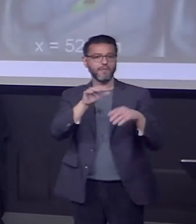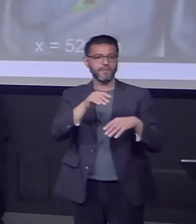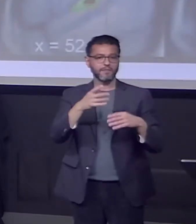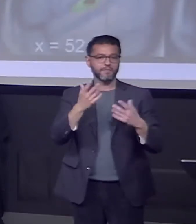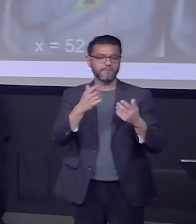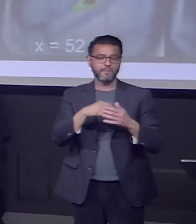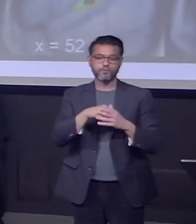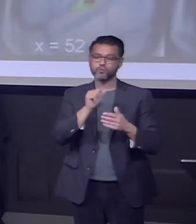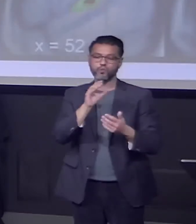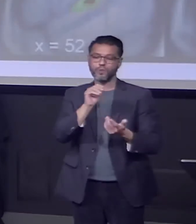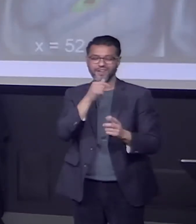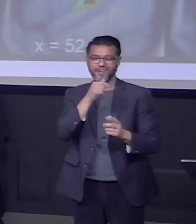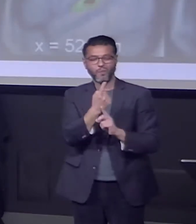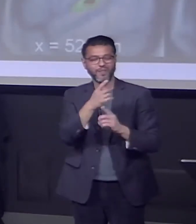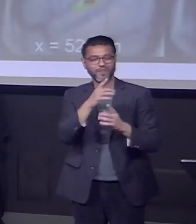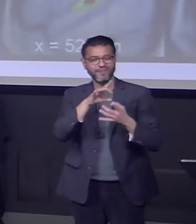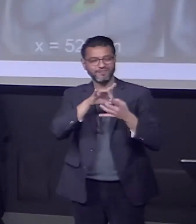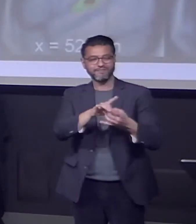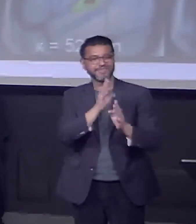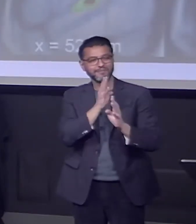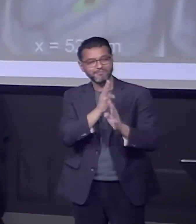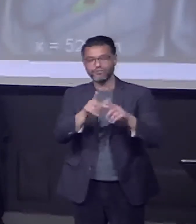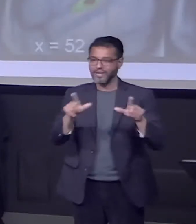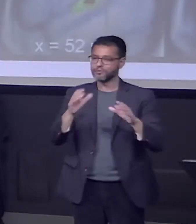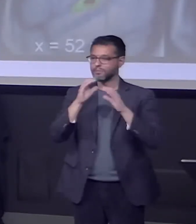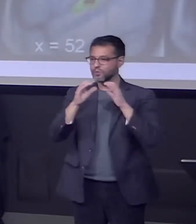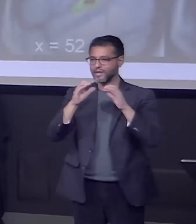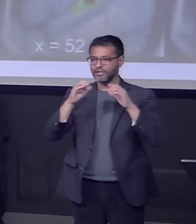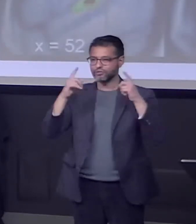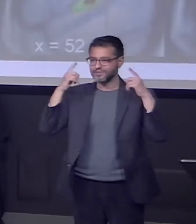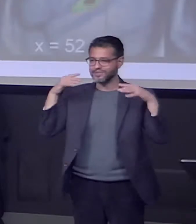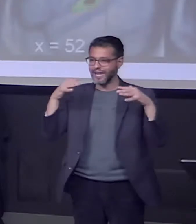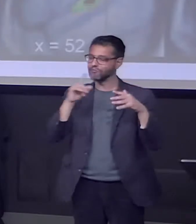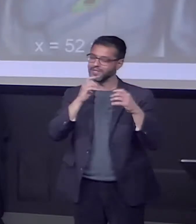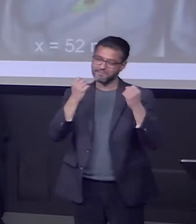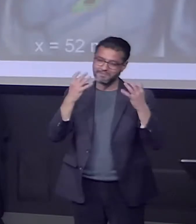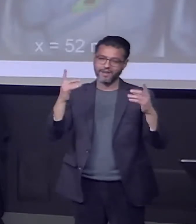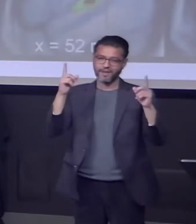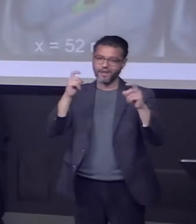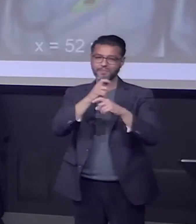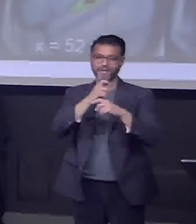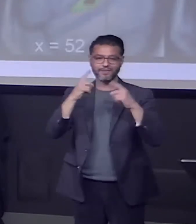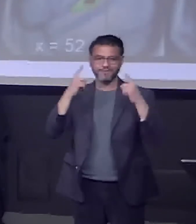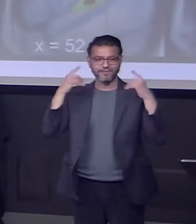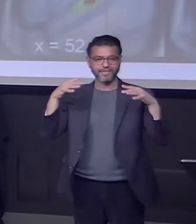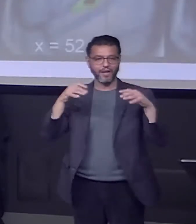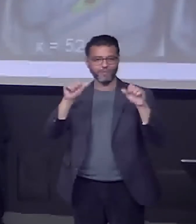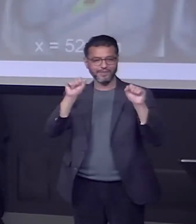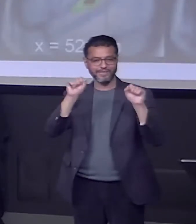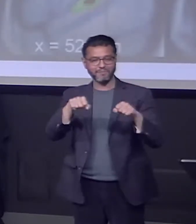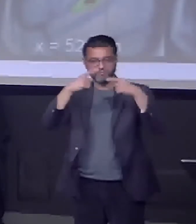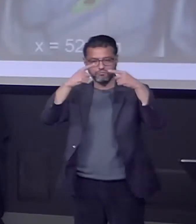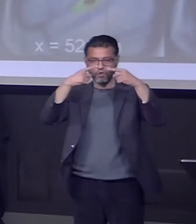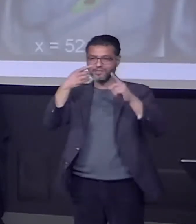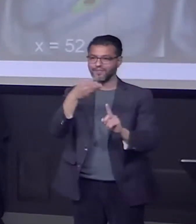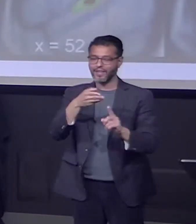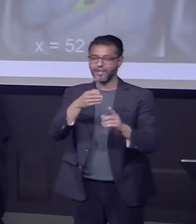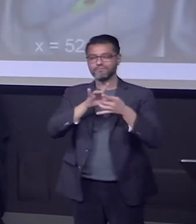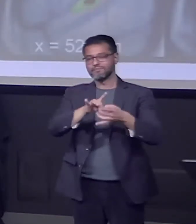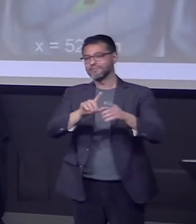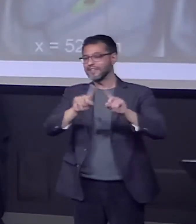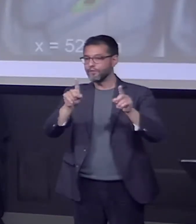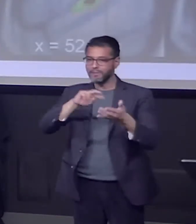language and communication sounds. It is good for all types of complex sounds that can be related to particular meaning or